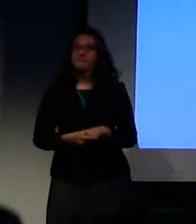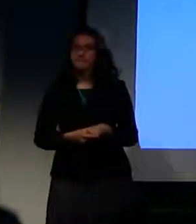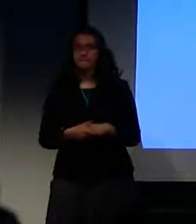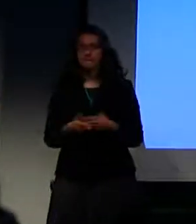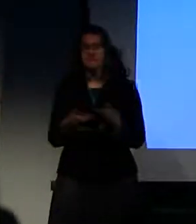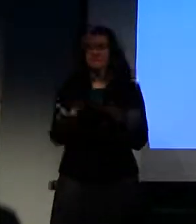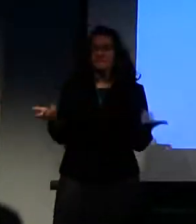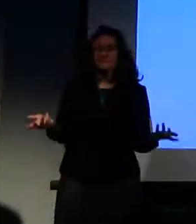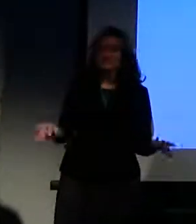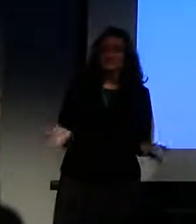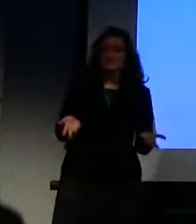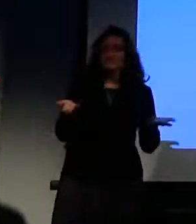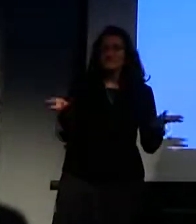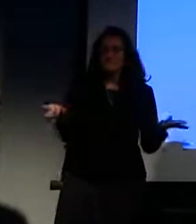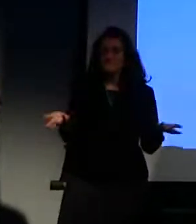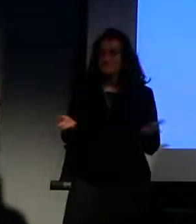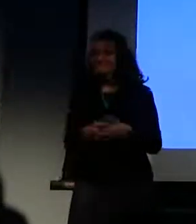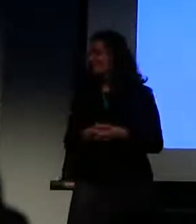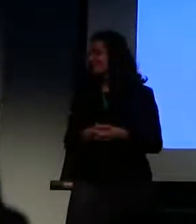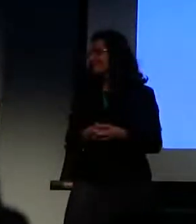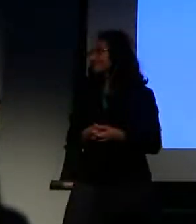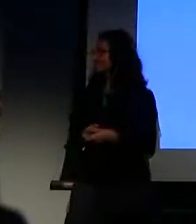You know,